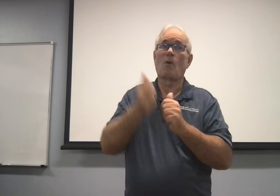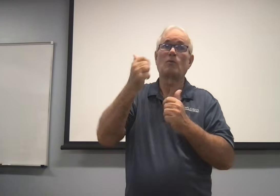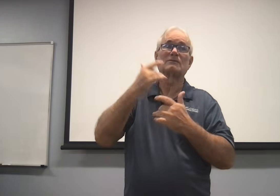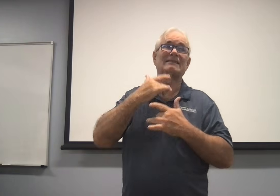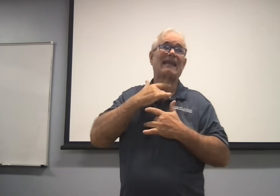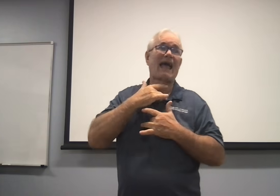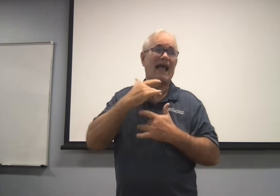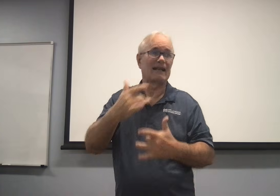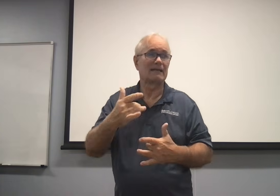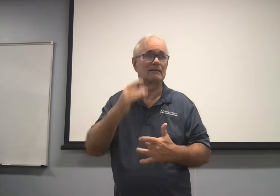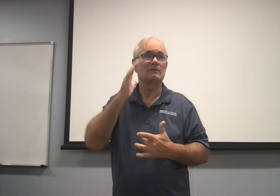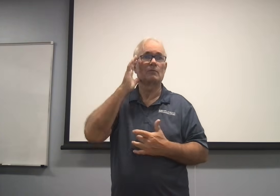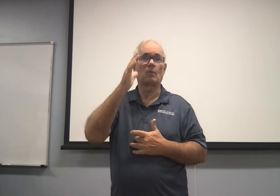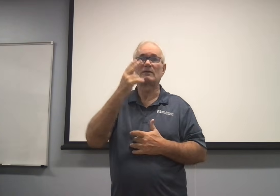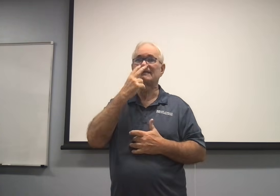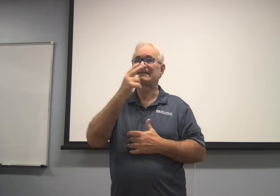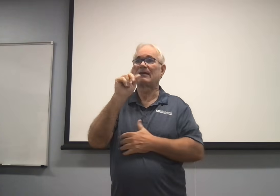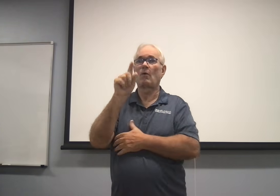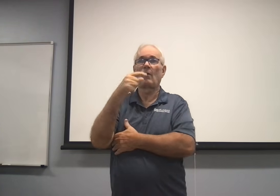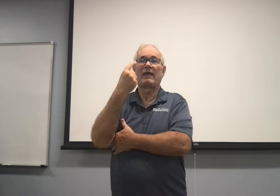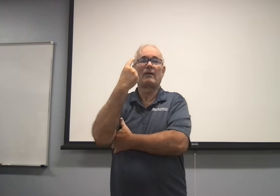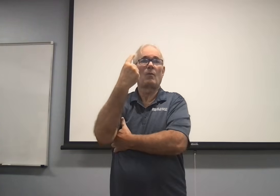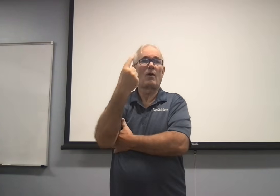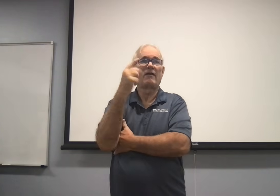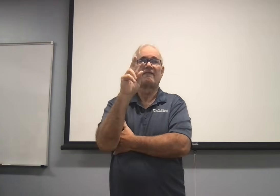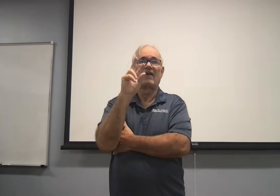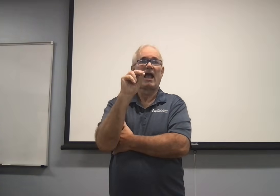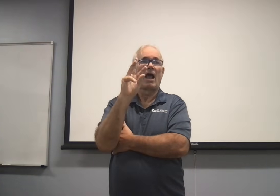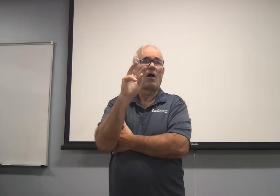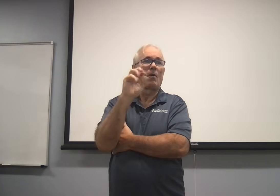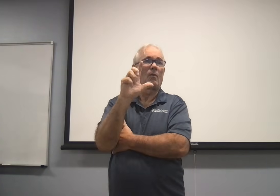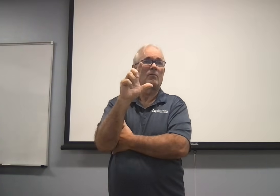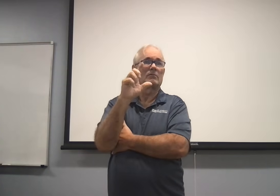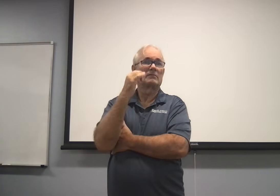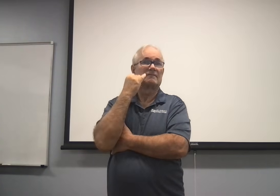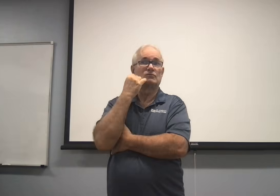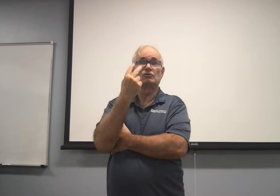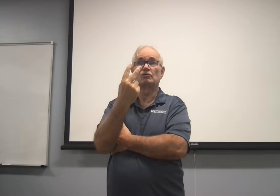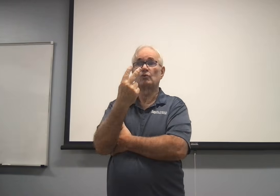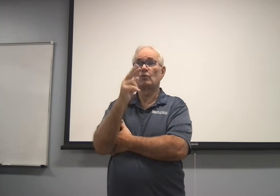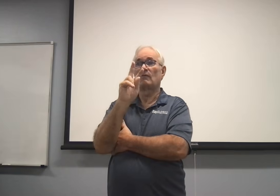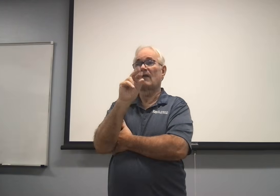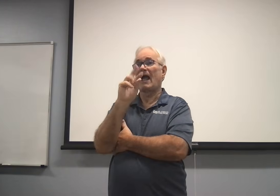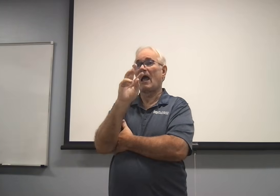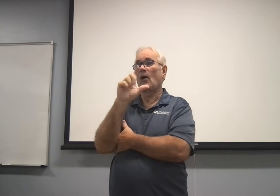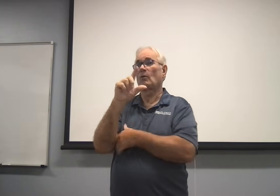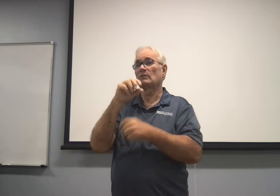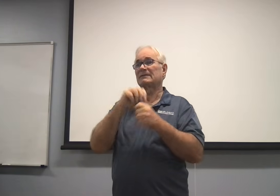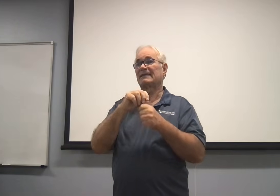I sign quickly so you can see it in real time, and like if you use a video, you might slow it down. If you're